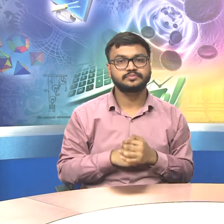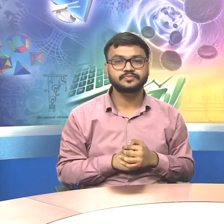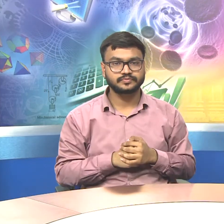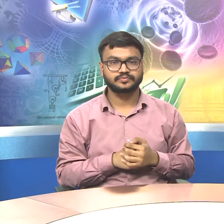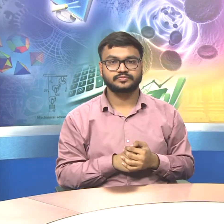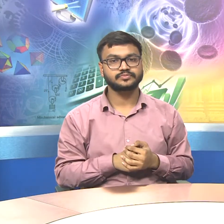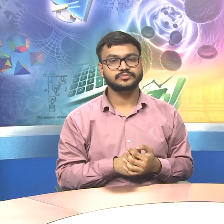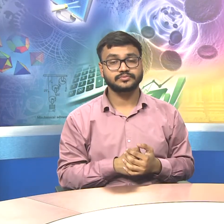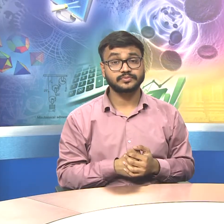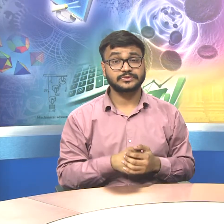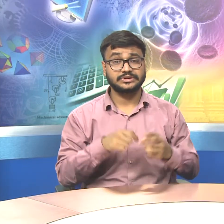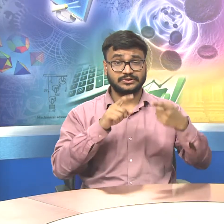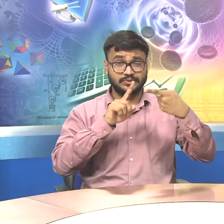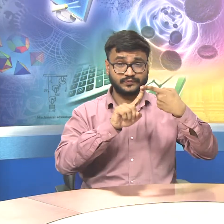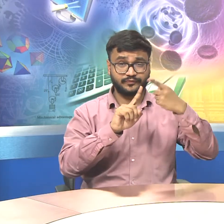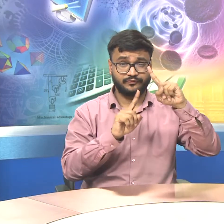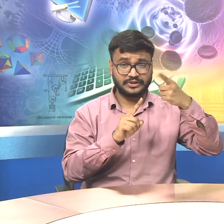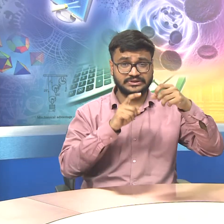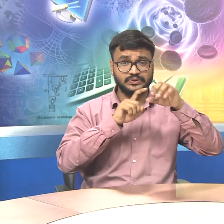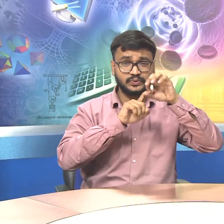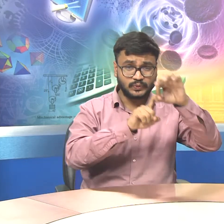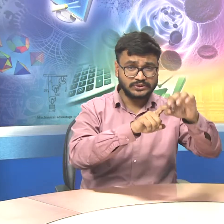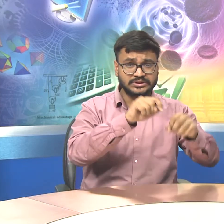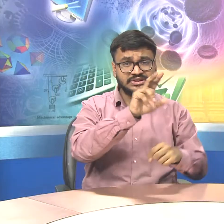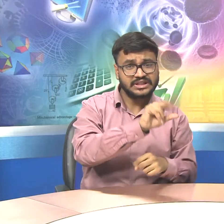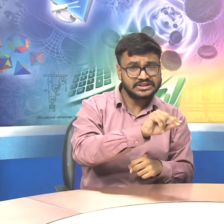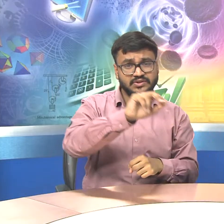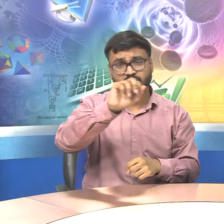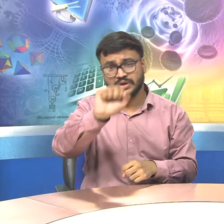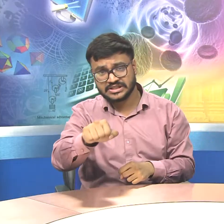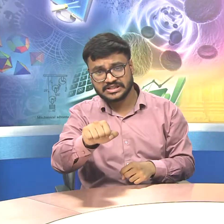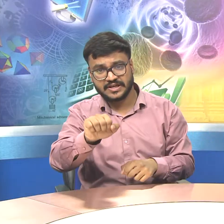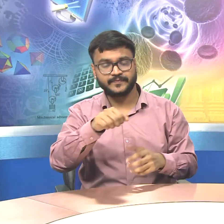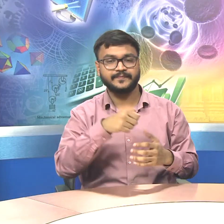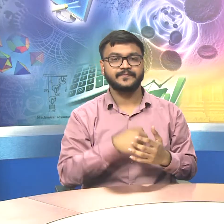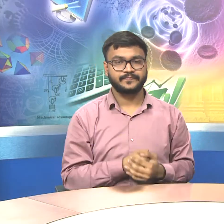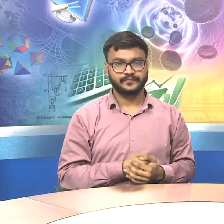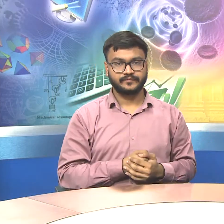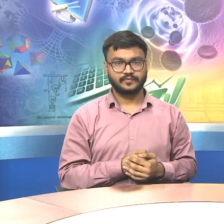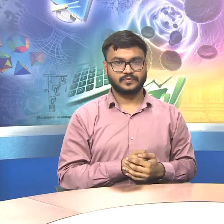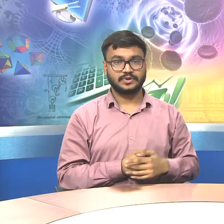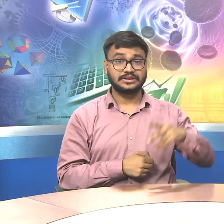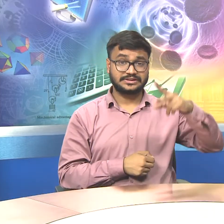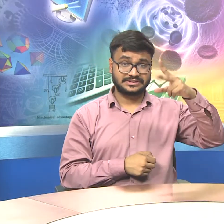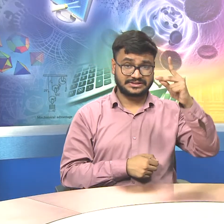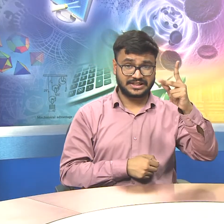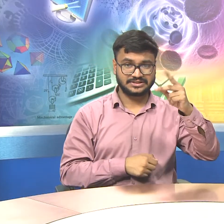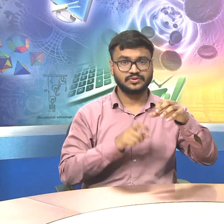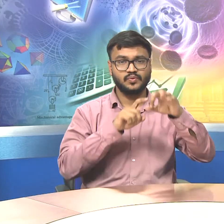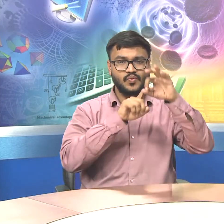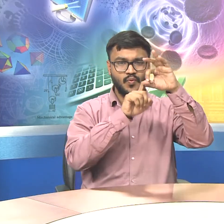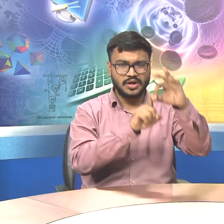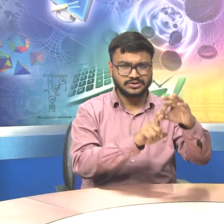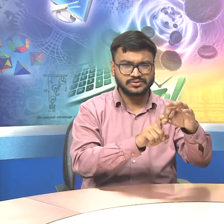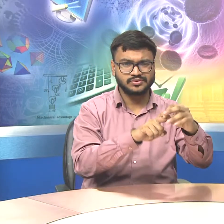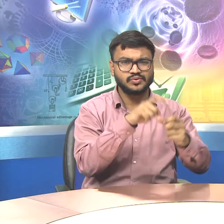Now the topic is interrogative sentences, or we can say question sentences. Here